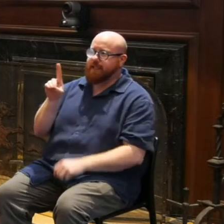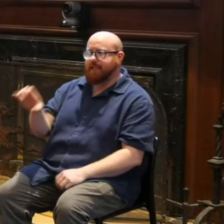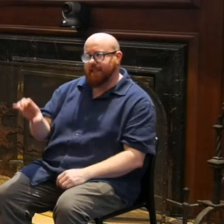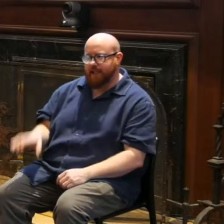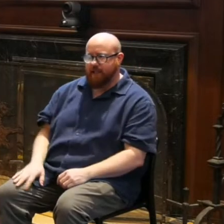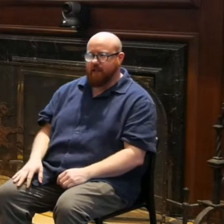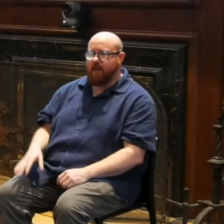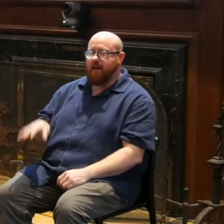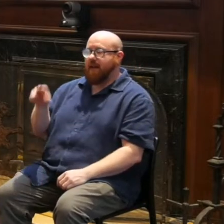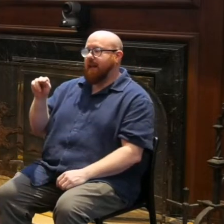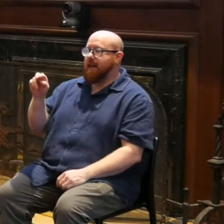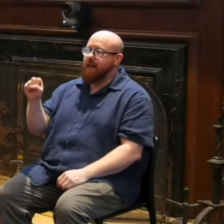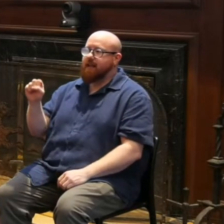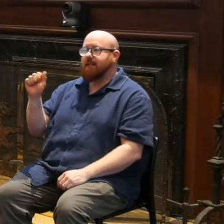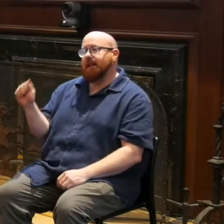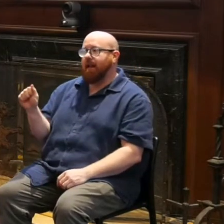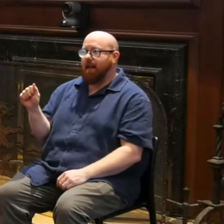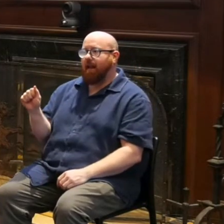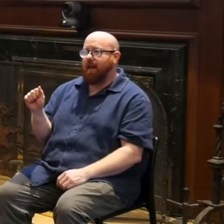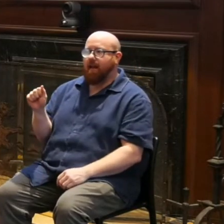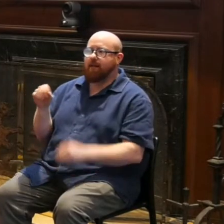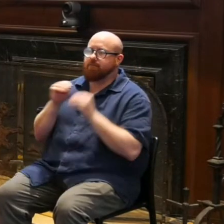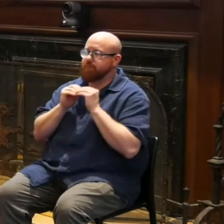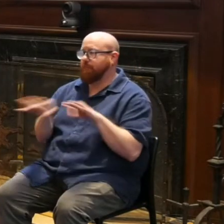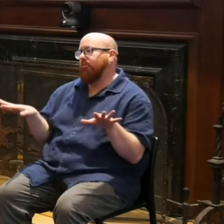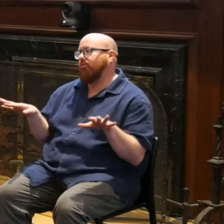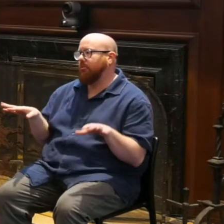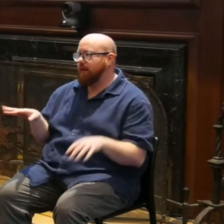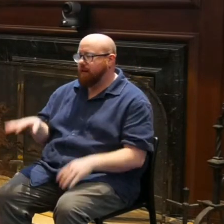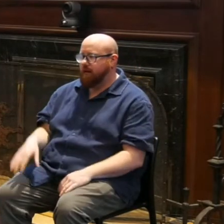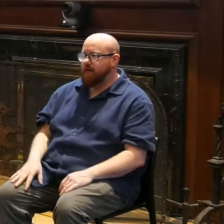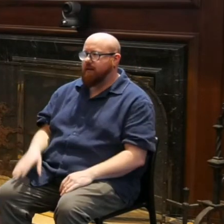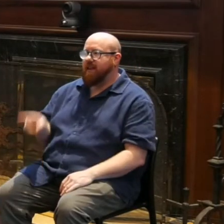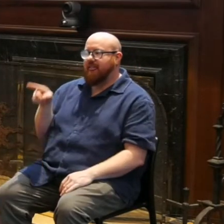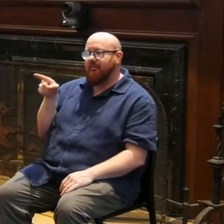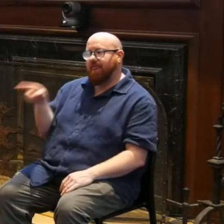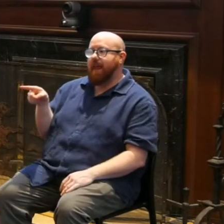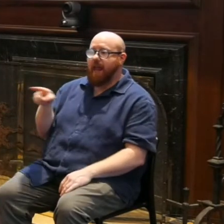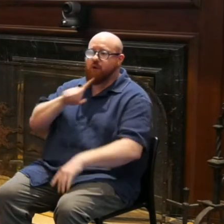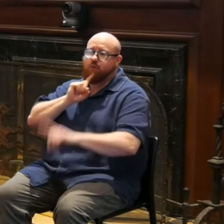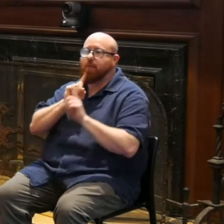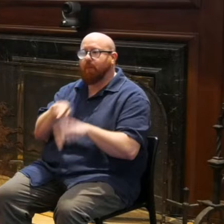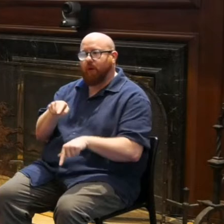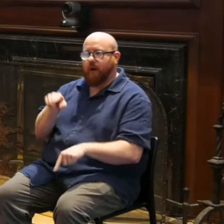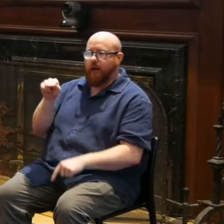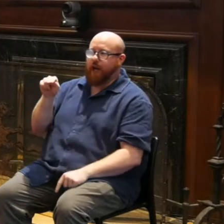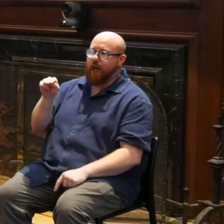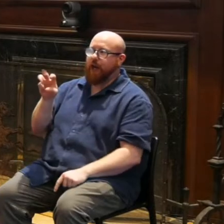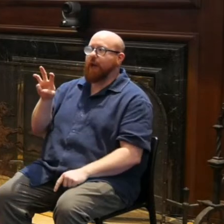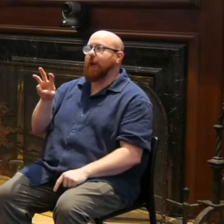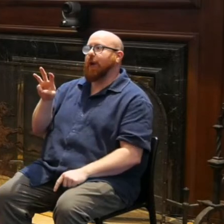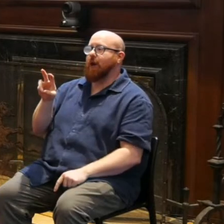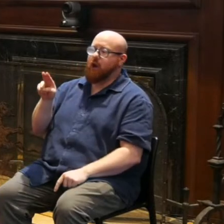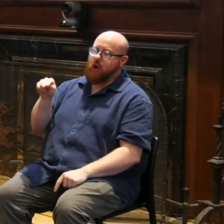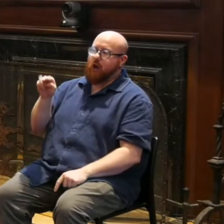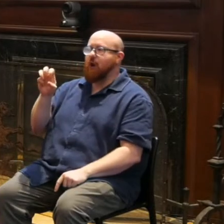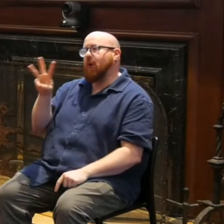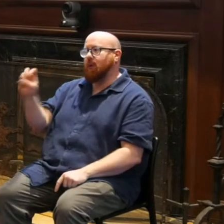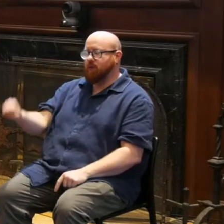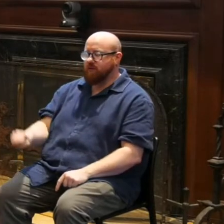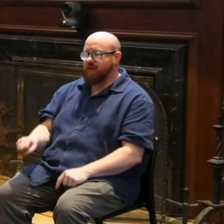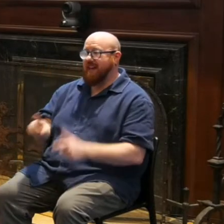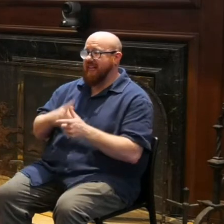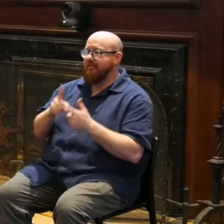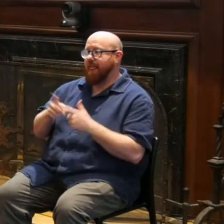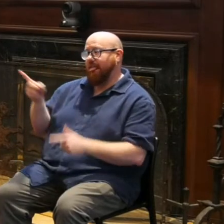NSA leaks ad nauseum. They reported the news. Then they